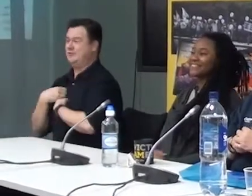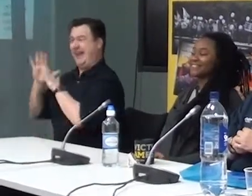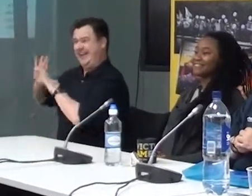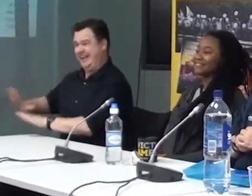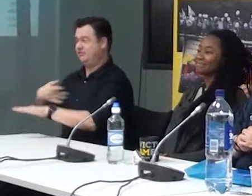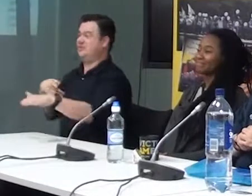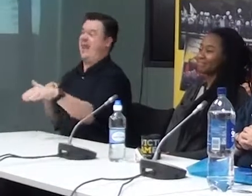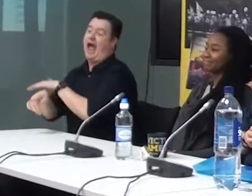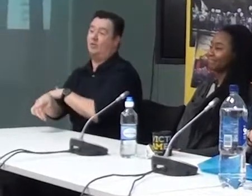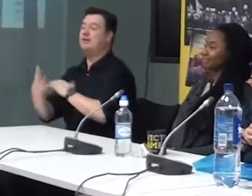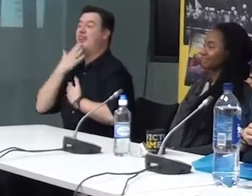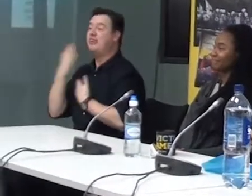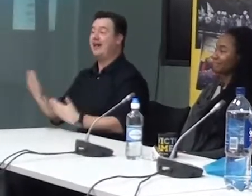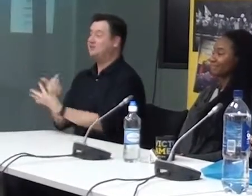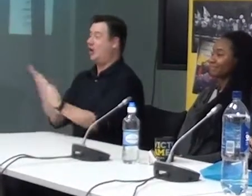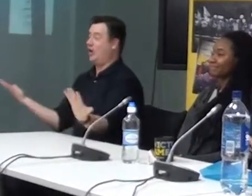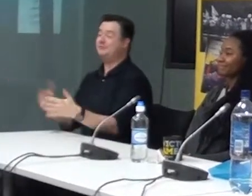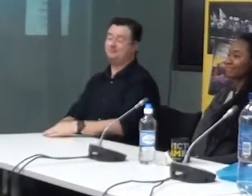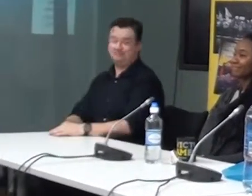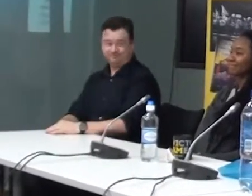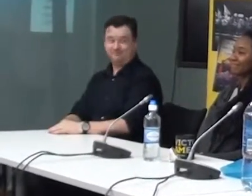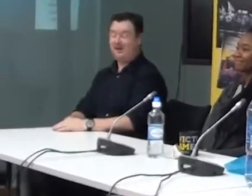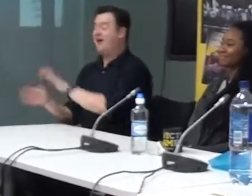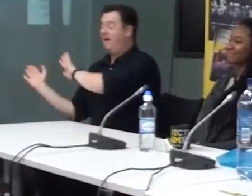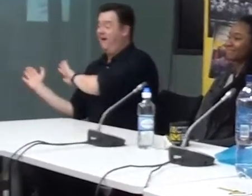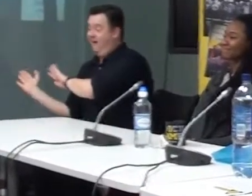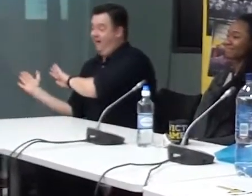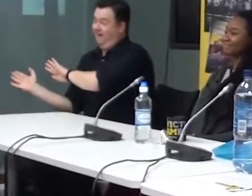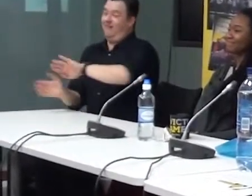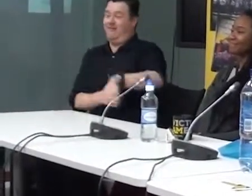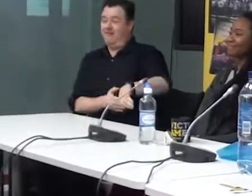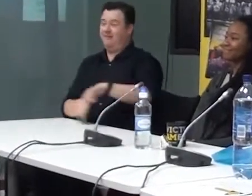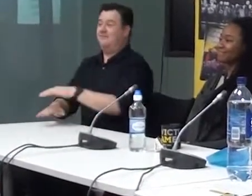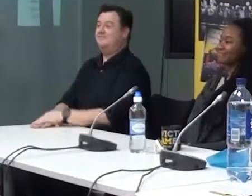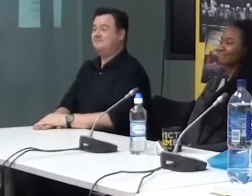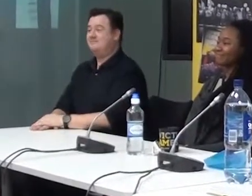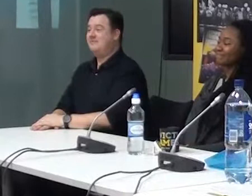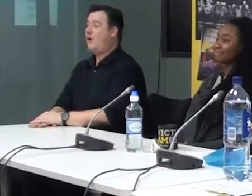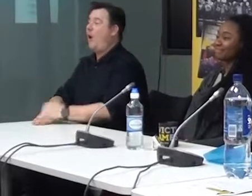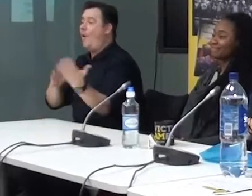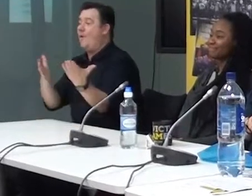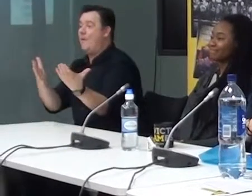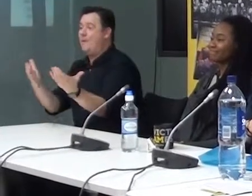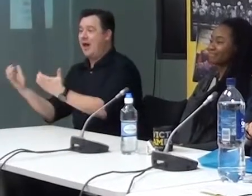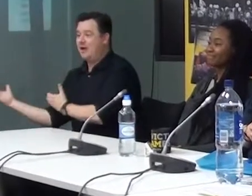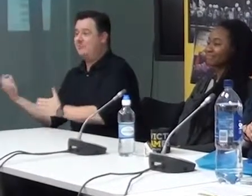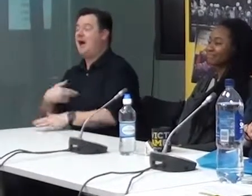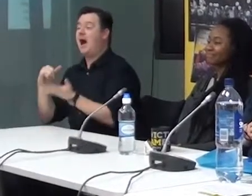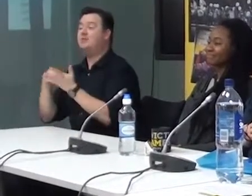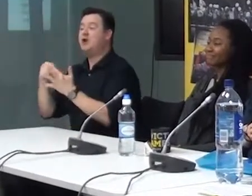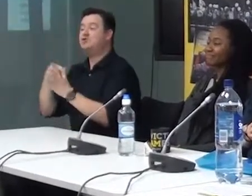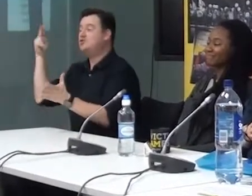Thanks a lot. Okay, that's that out of the way. So now we get down to the business of the night. Once again, welcome. I'm Sean